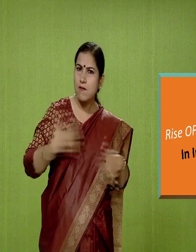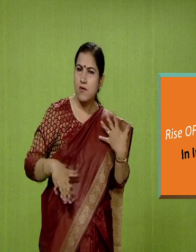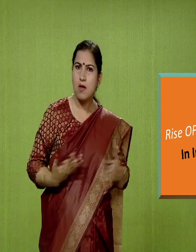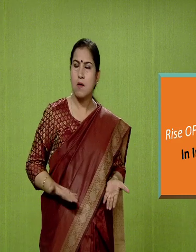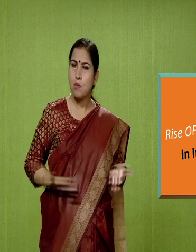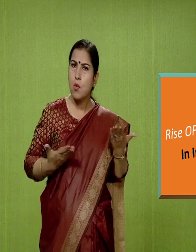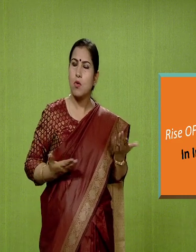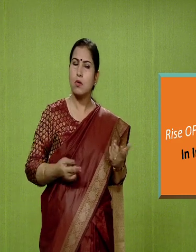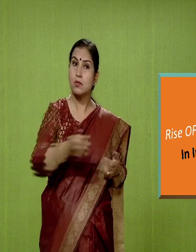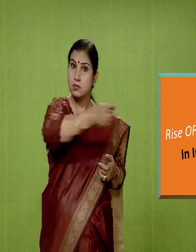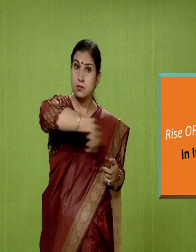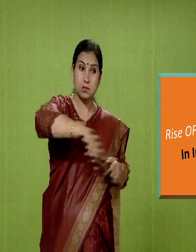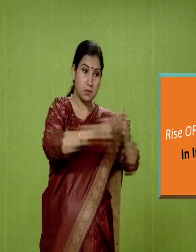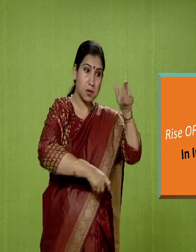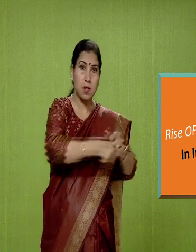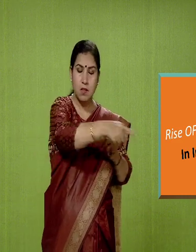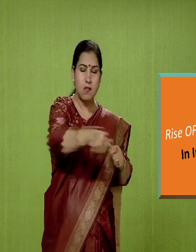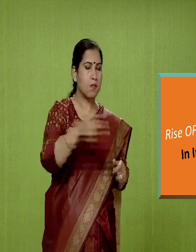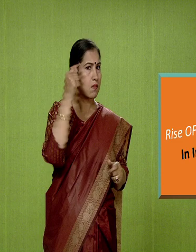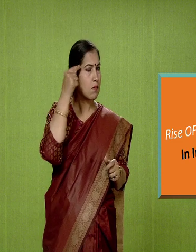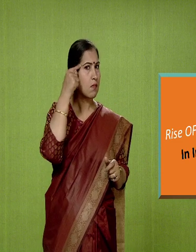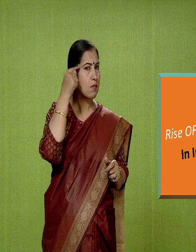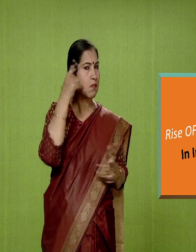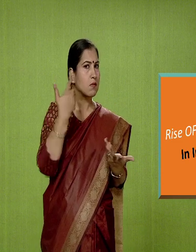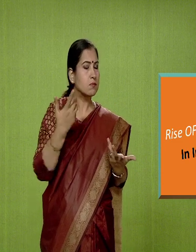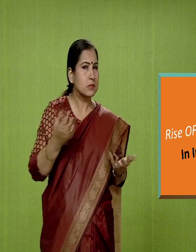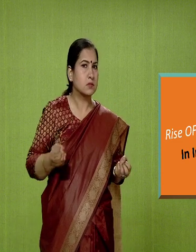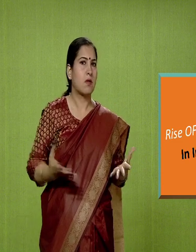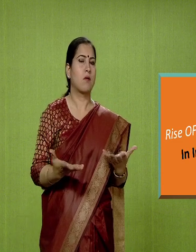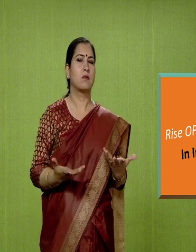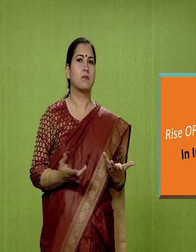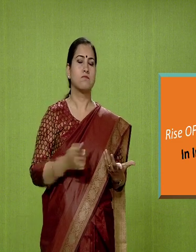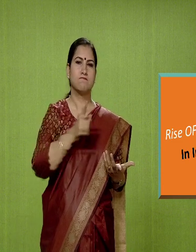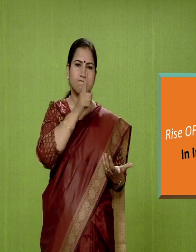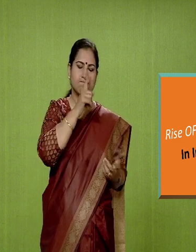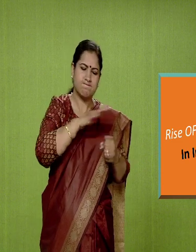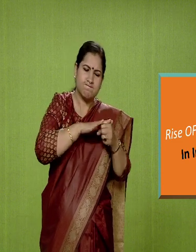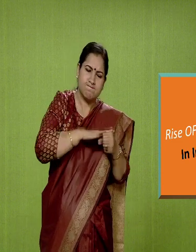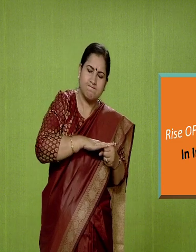Therefore, these people adopted violent methods to oppose the British rule in